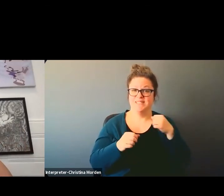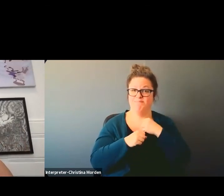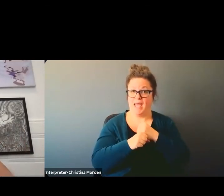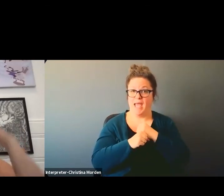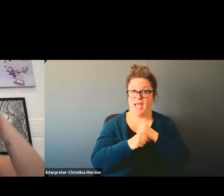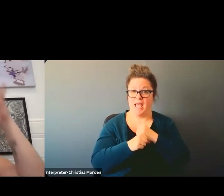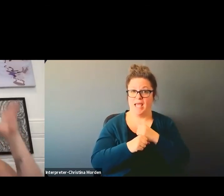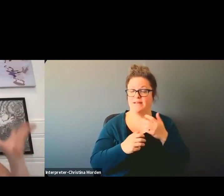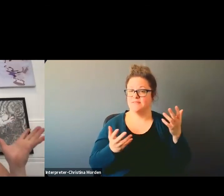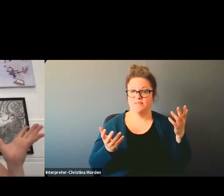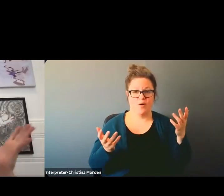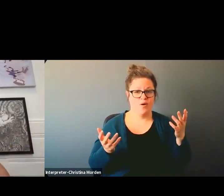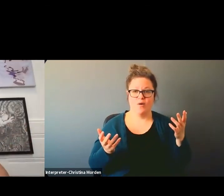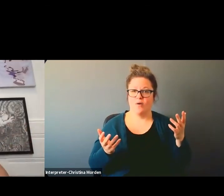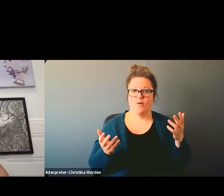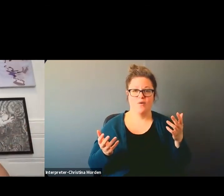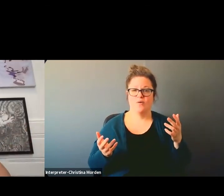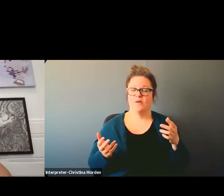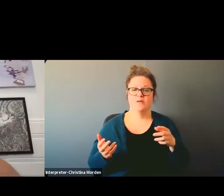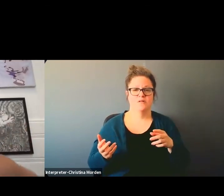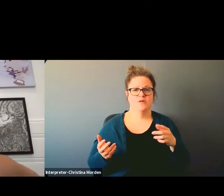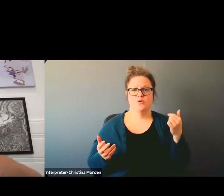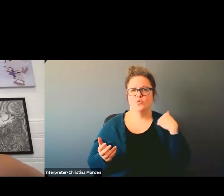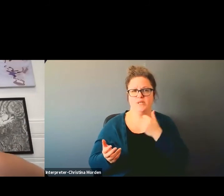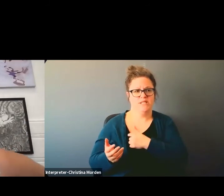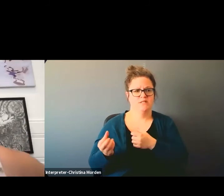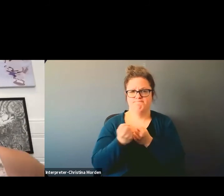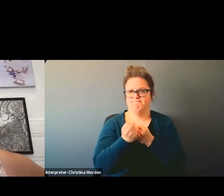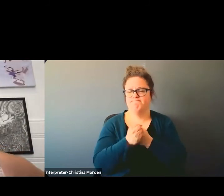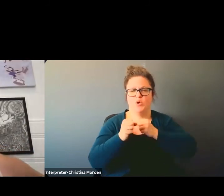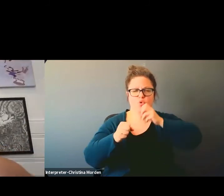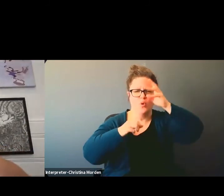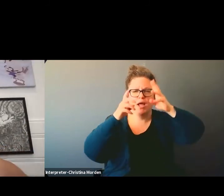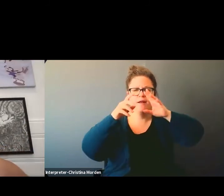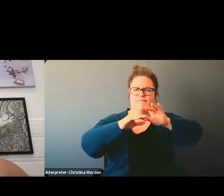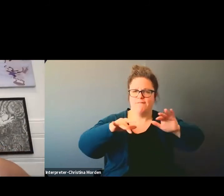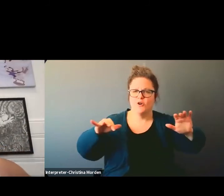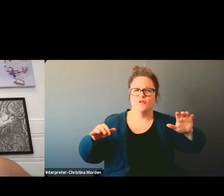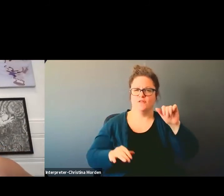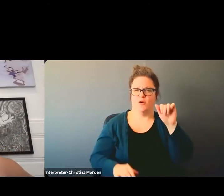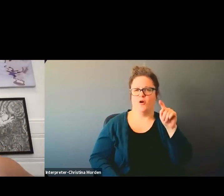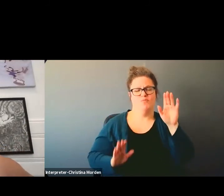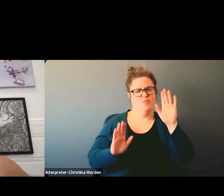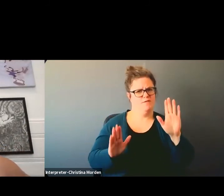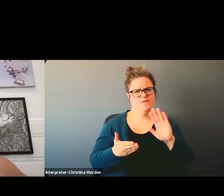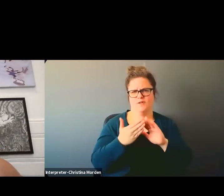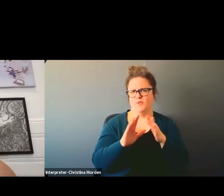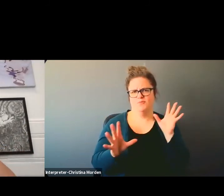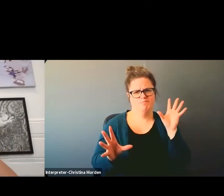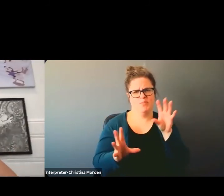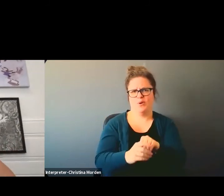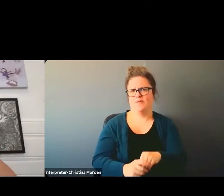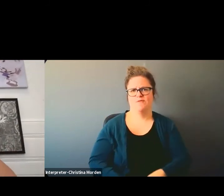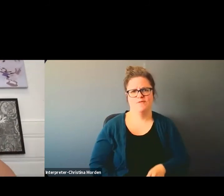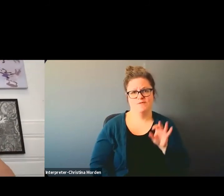really creative and diverse type of artwork. It's just a really wonderful community to be a part of.